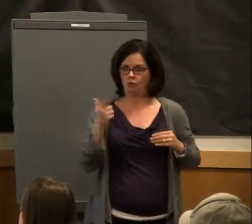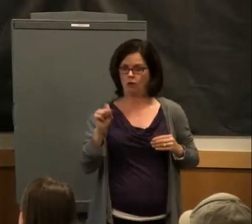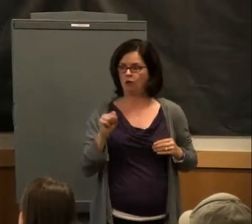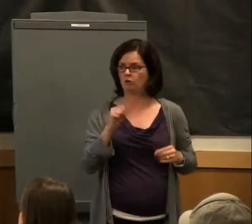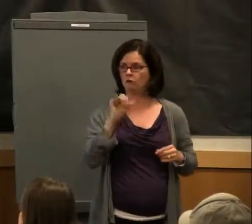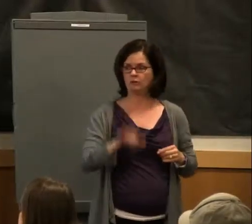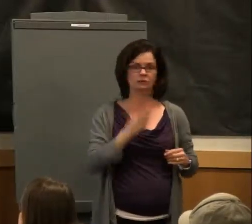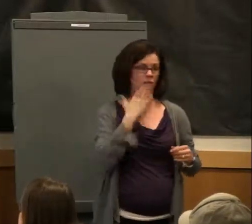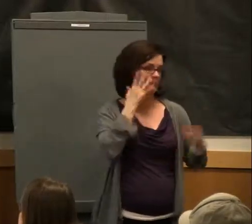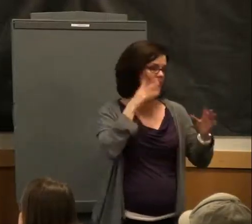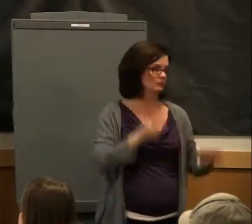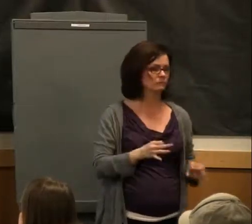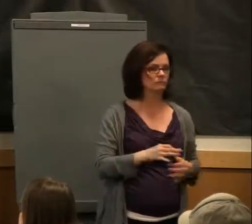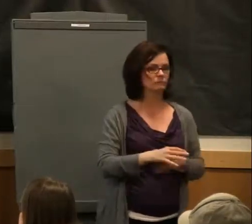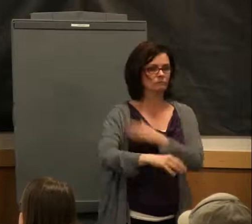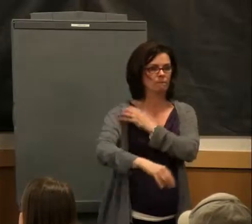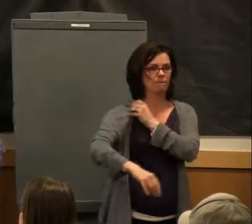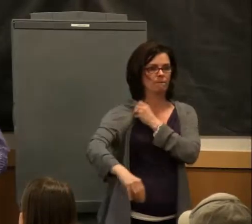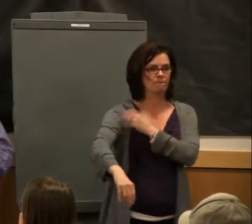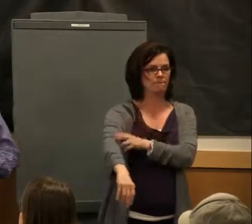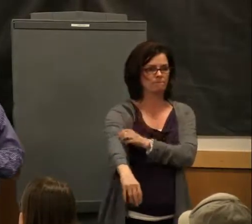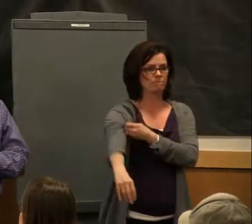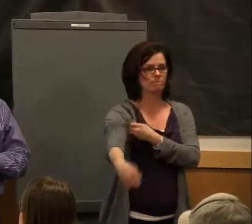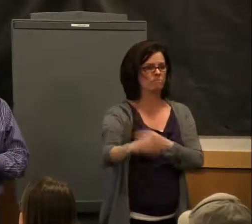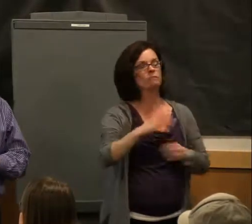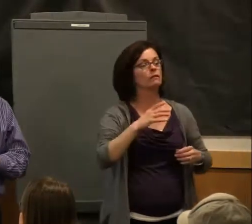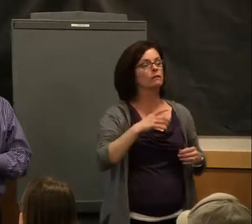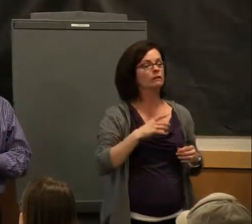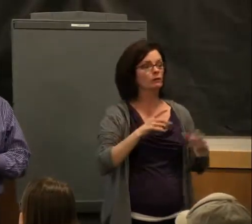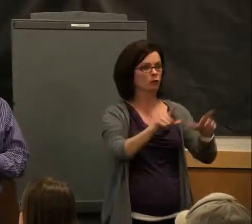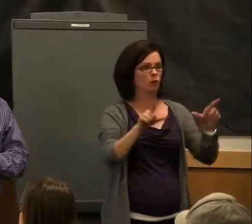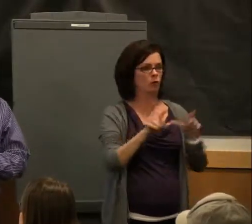yes. So location can be very important.